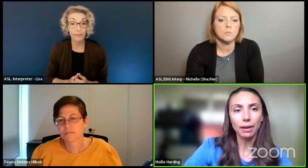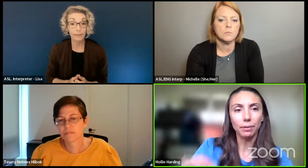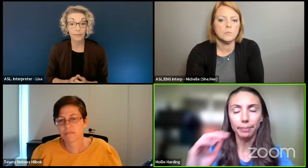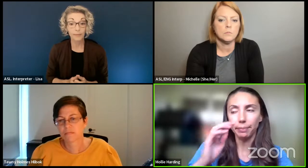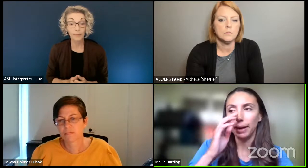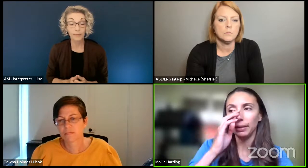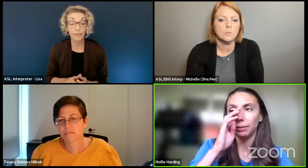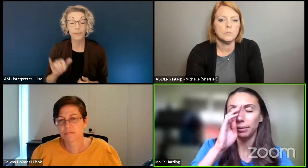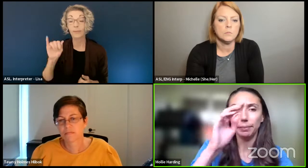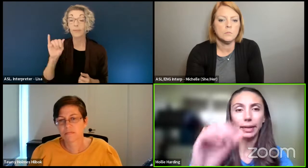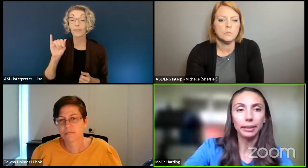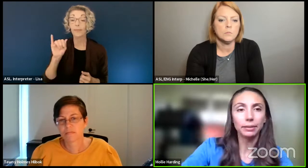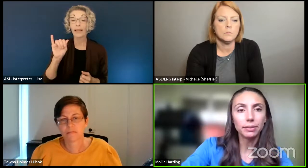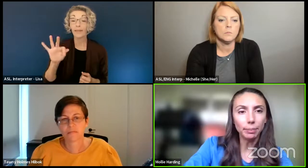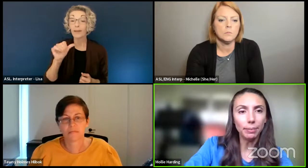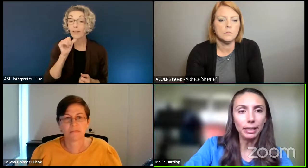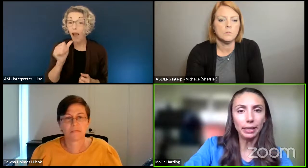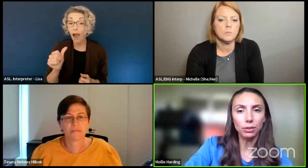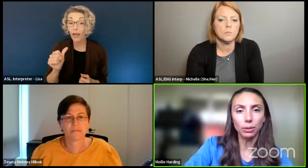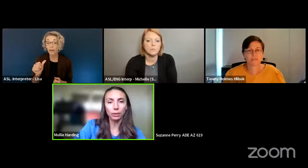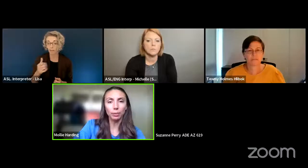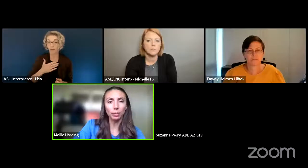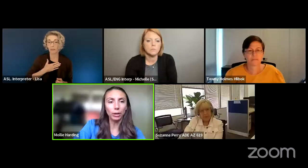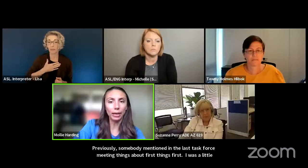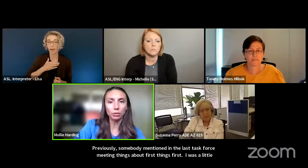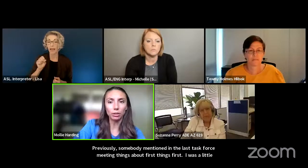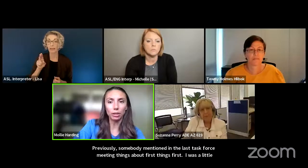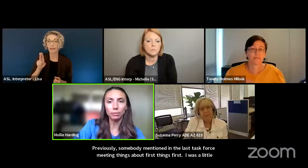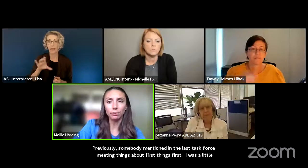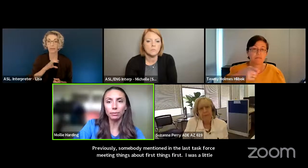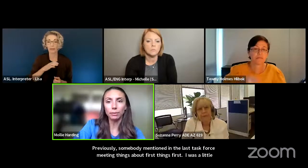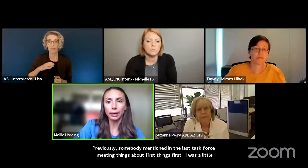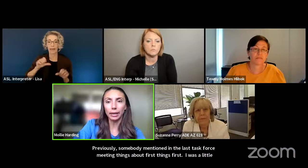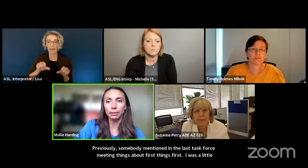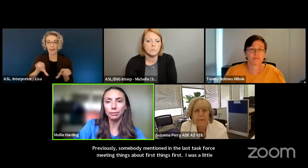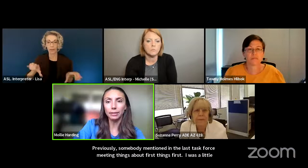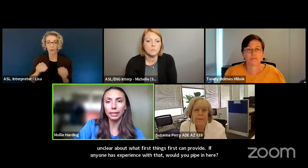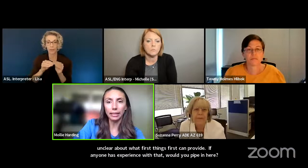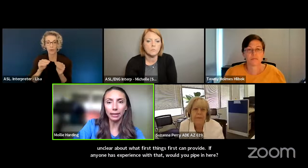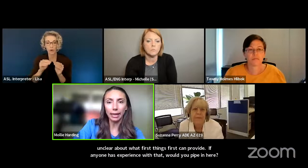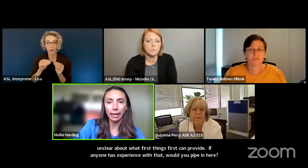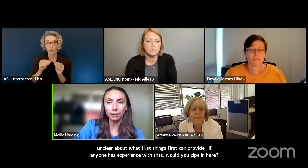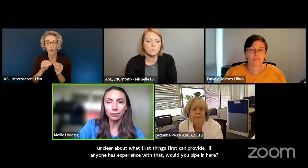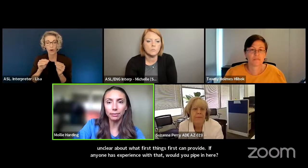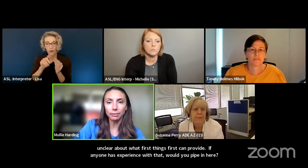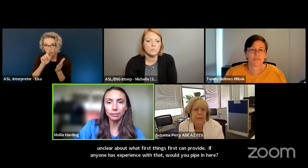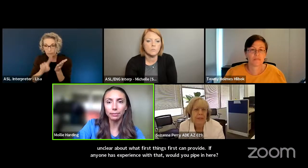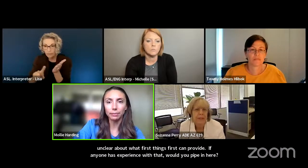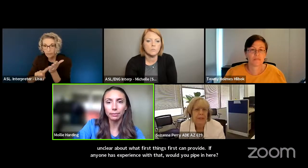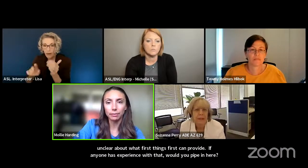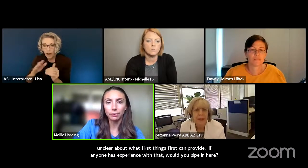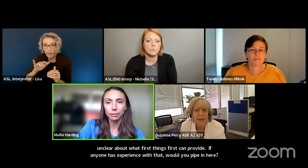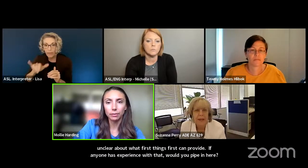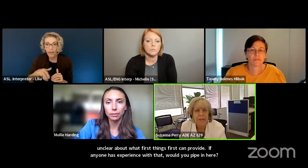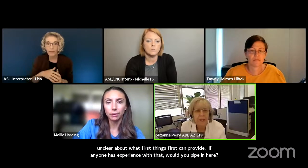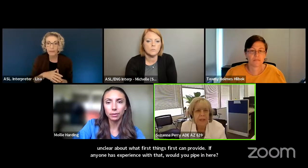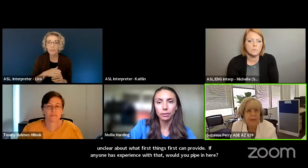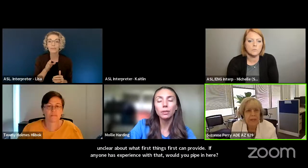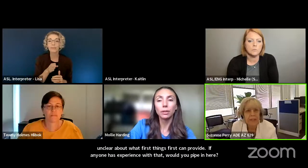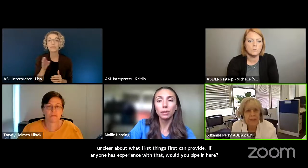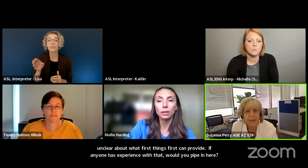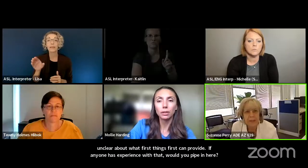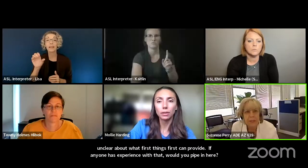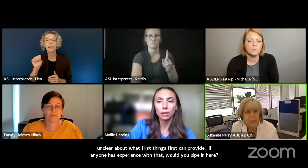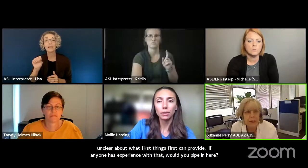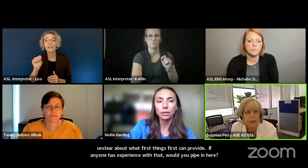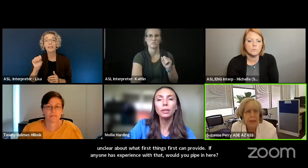If not, my subcommittee can do a little bit more extra digging on that. Hi, everybody.